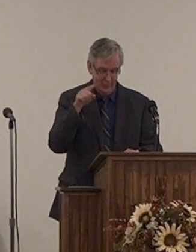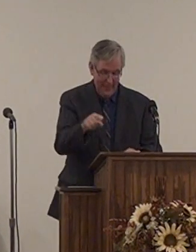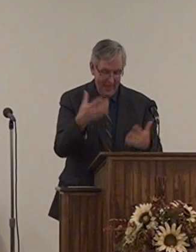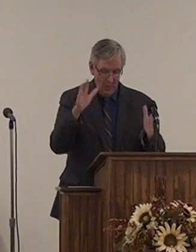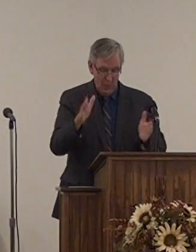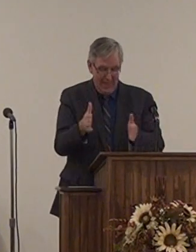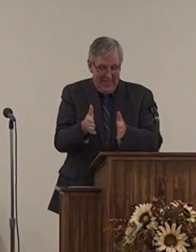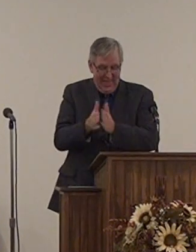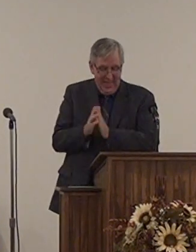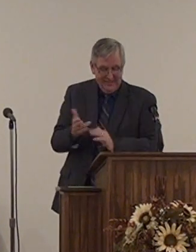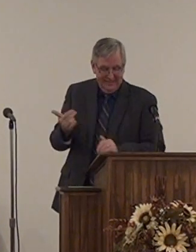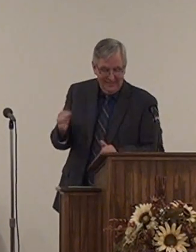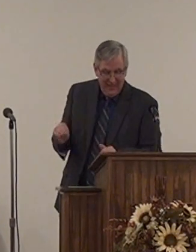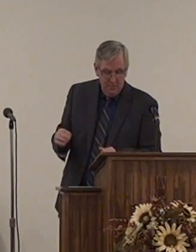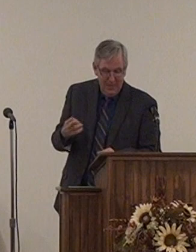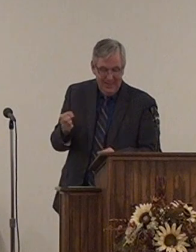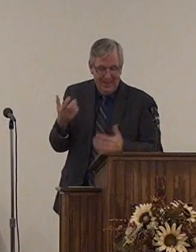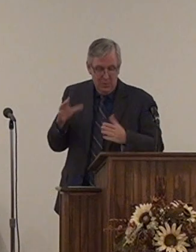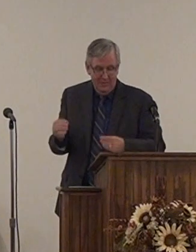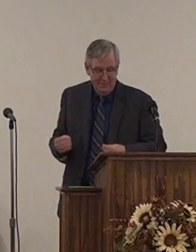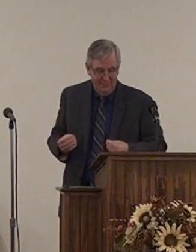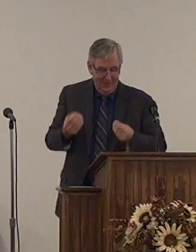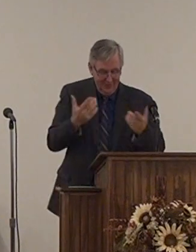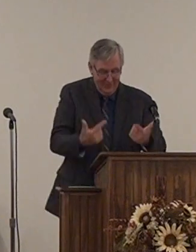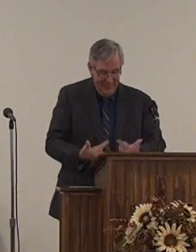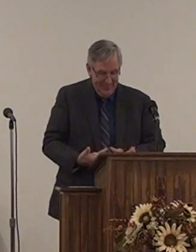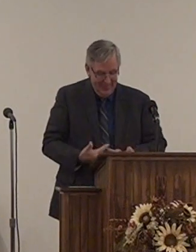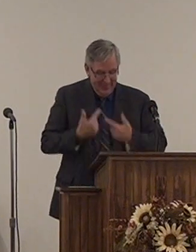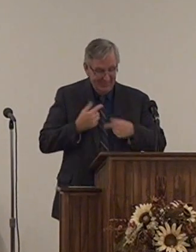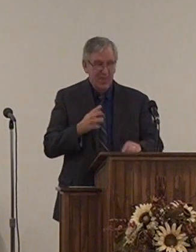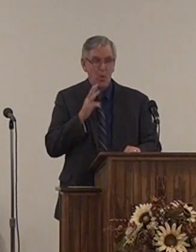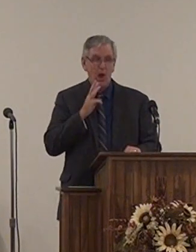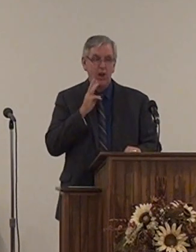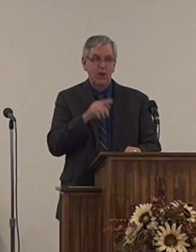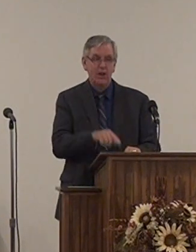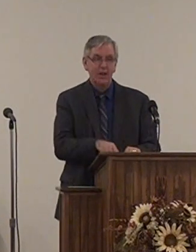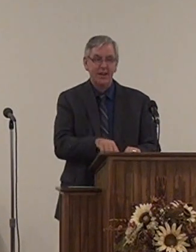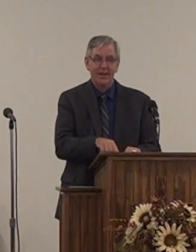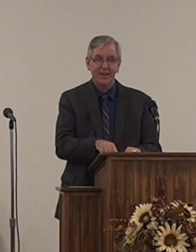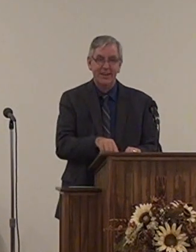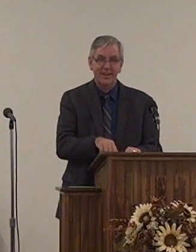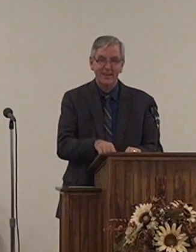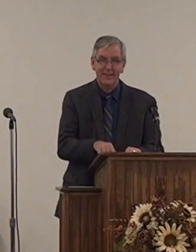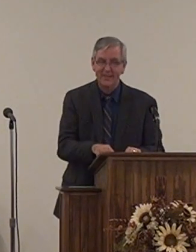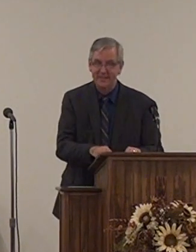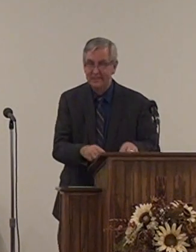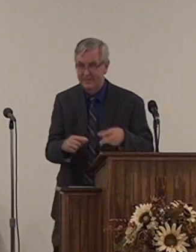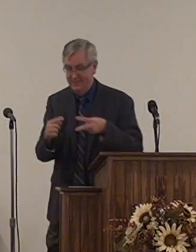to drink,' thou wouldst have asked of him, and he would have given thee living water."